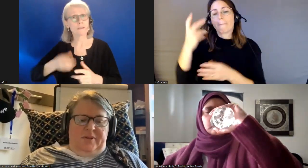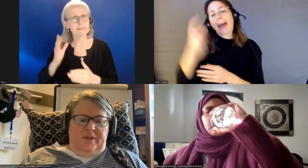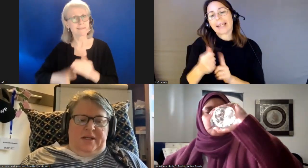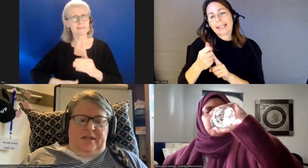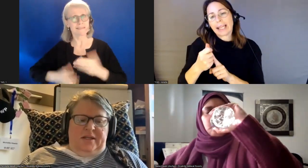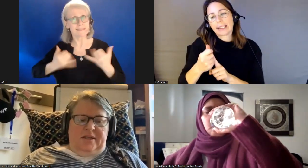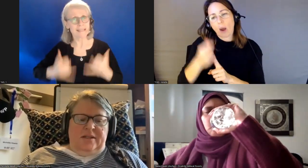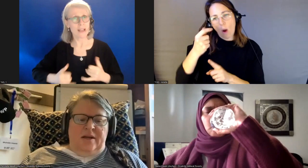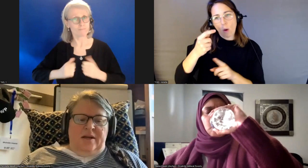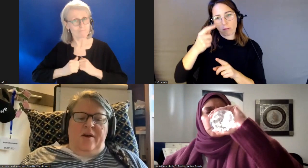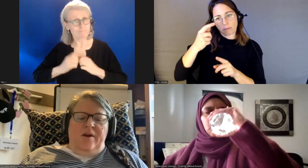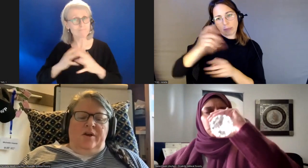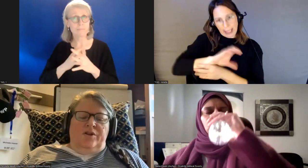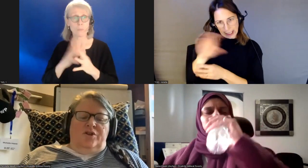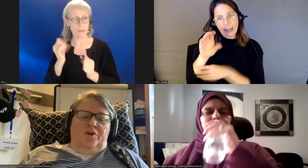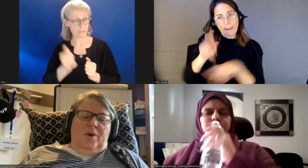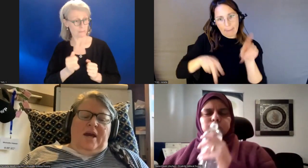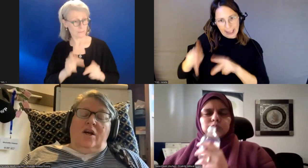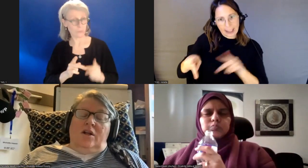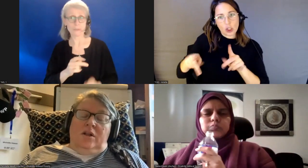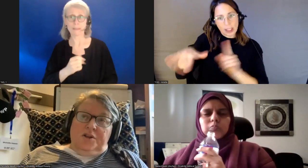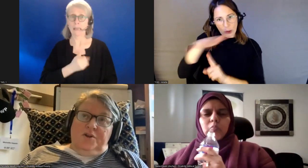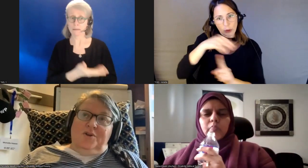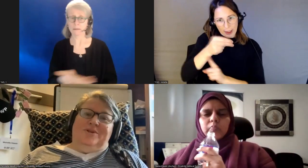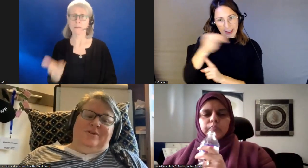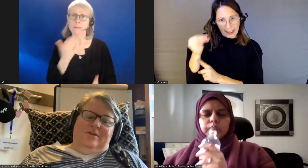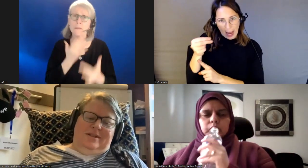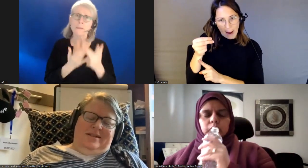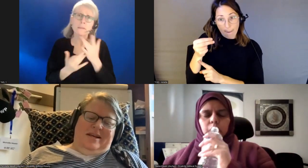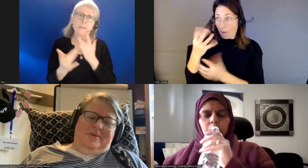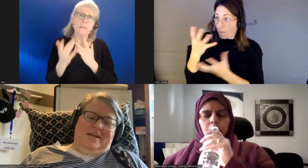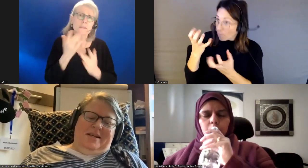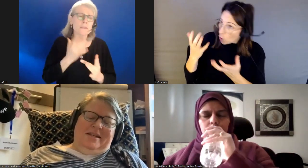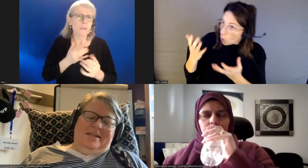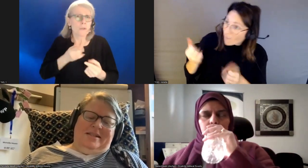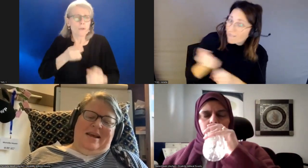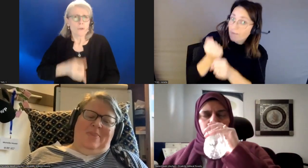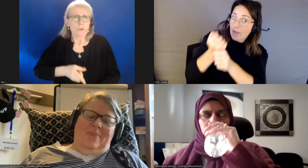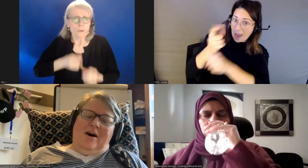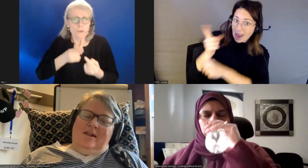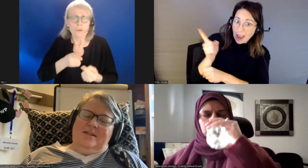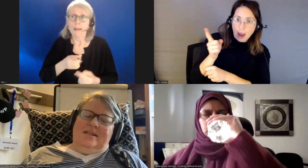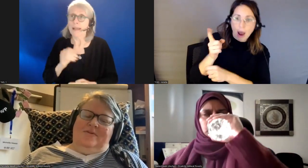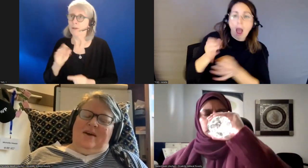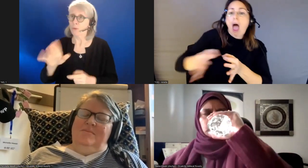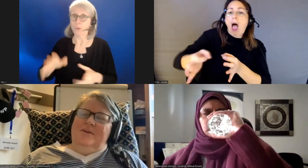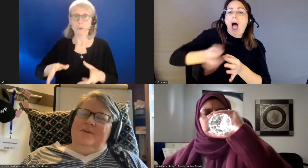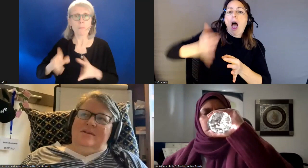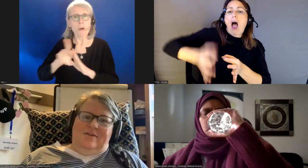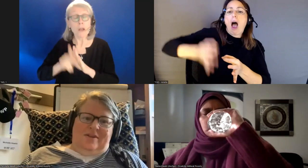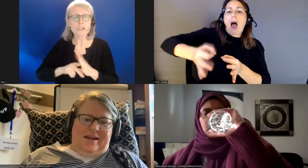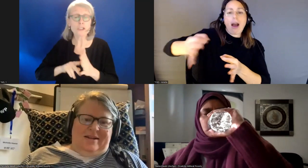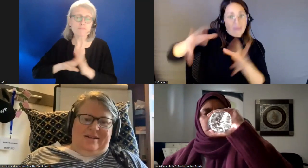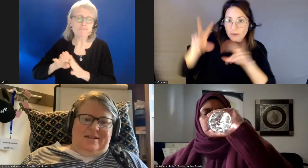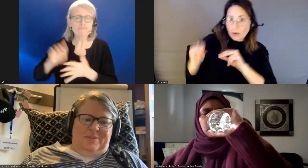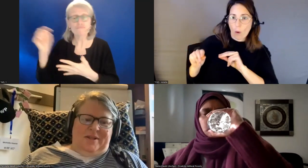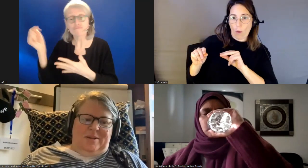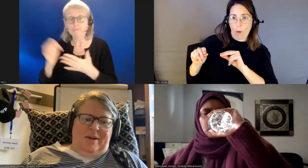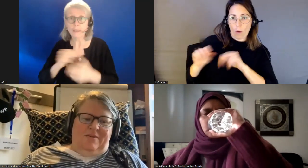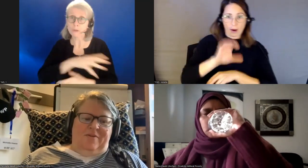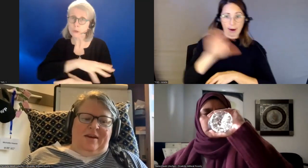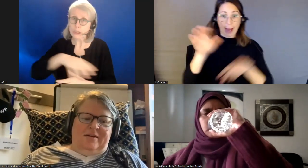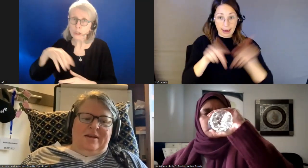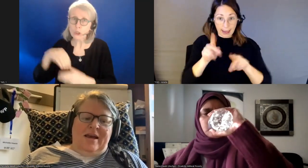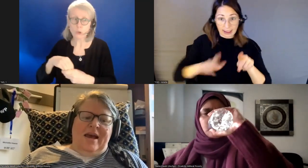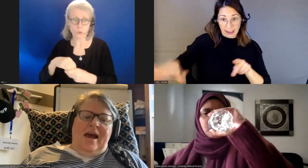for disabled Canadians, to include disabled Canadians in the policy development of the Canada